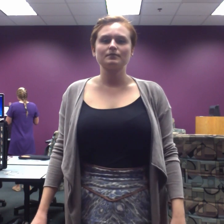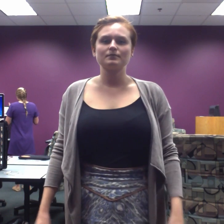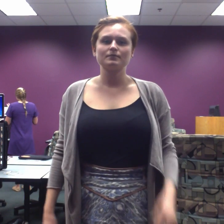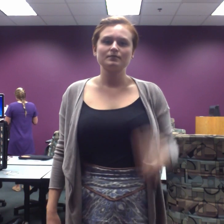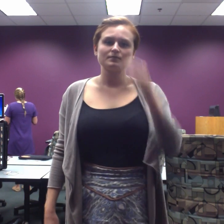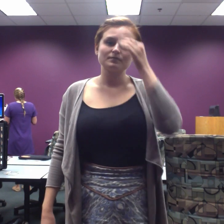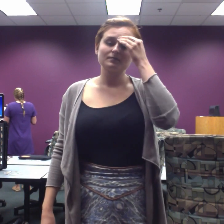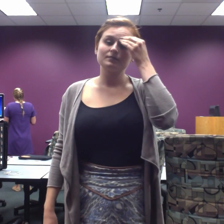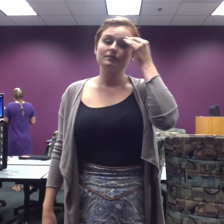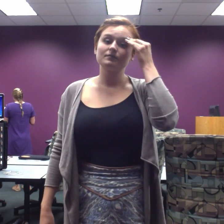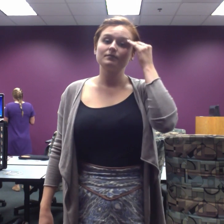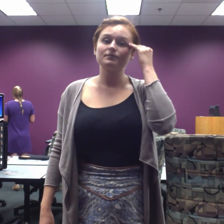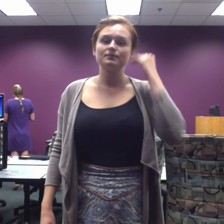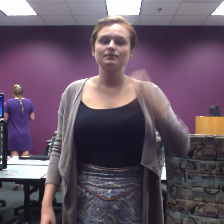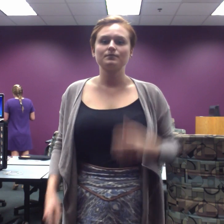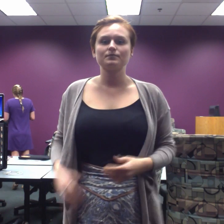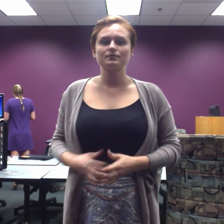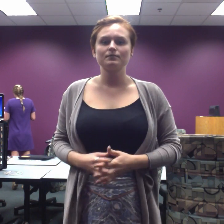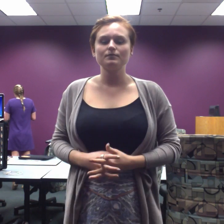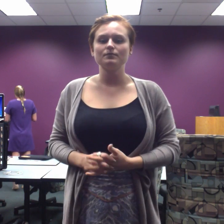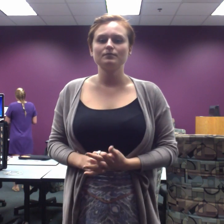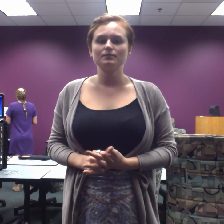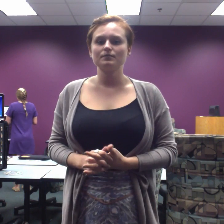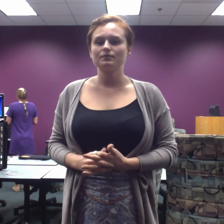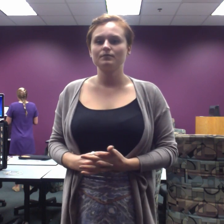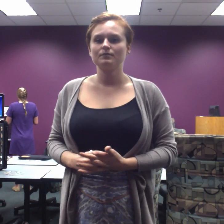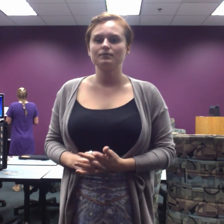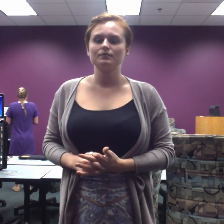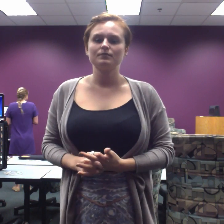go. There's a bit of an introduction to, pardon me.